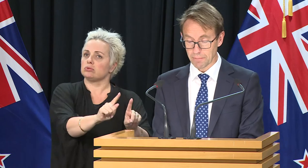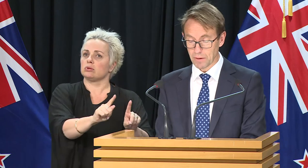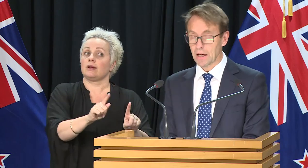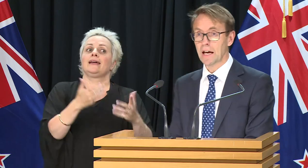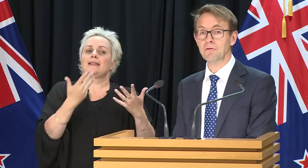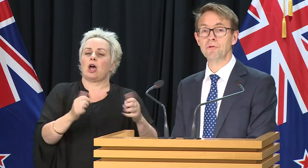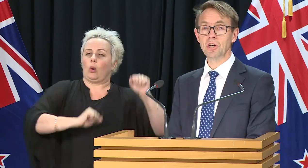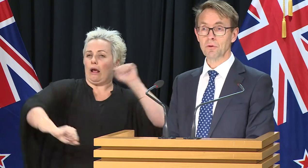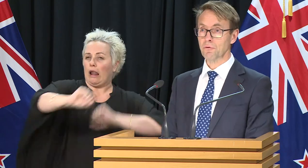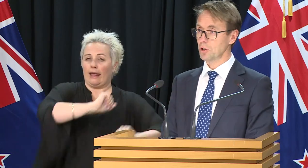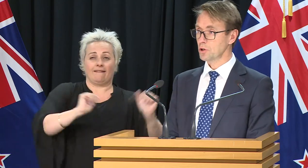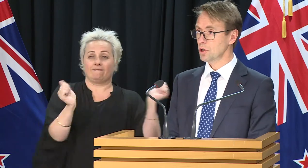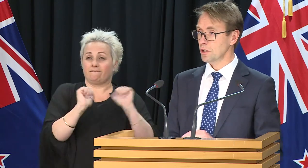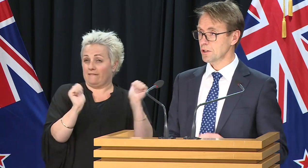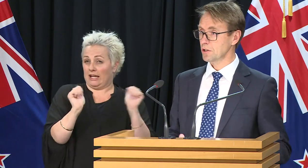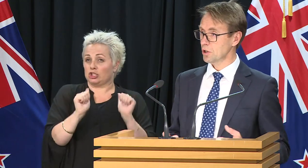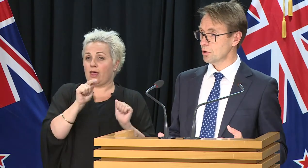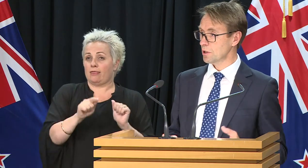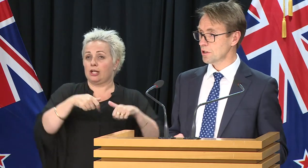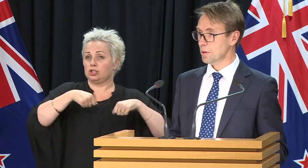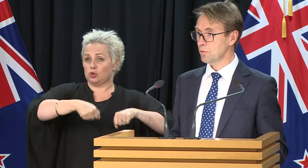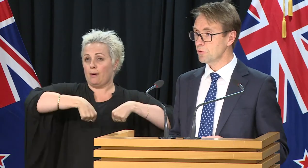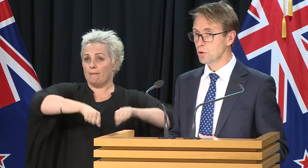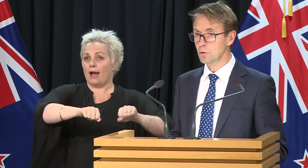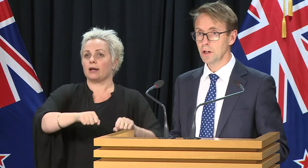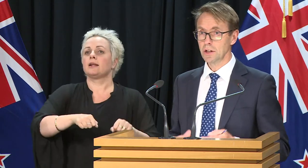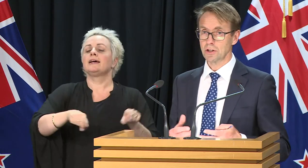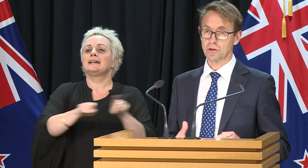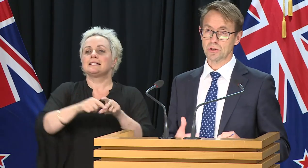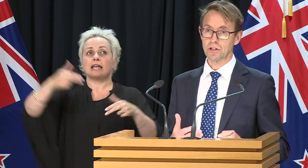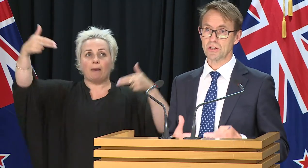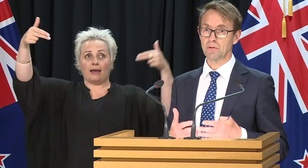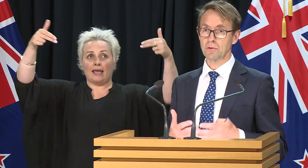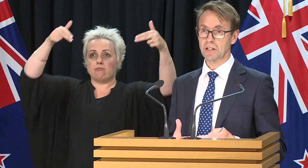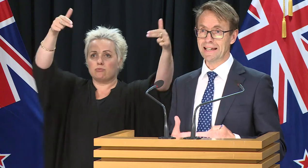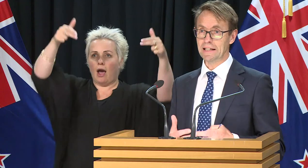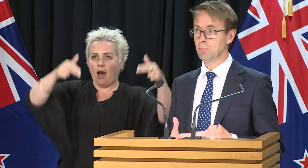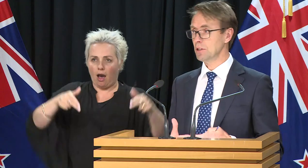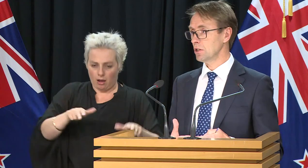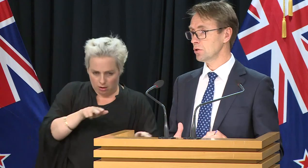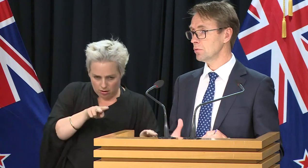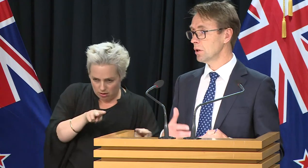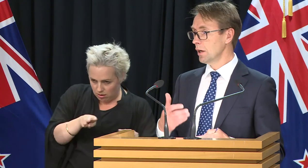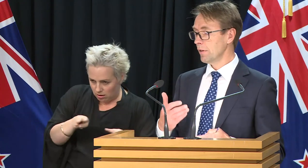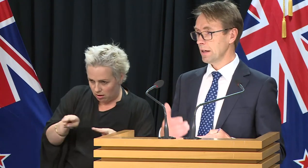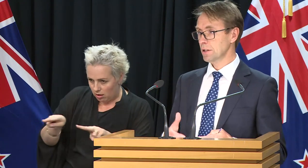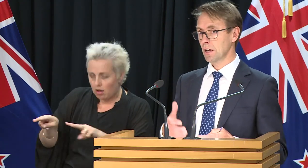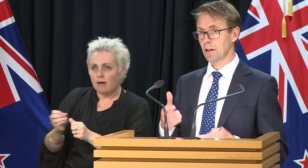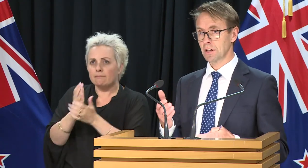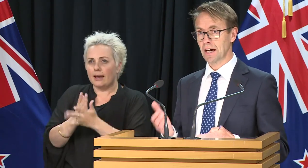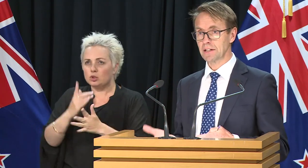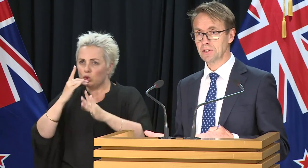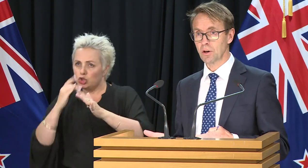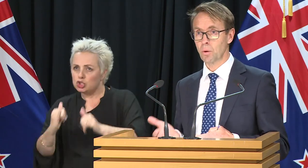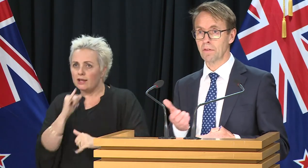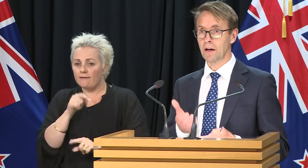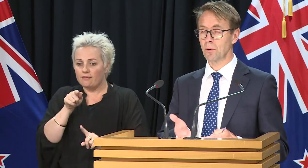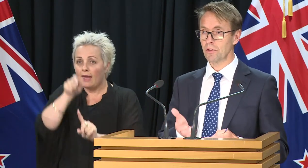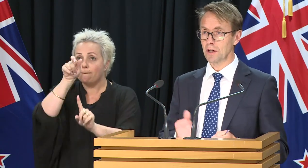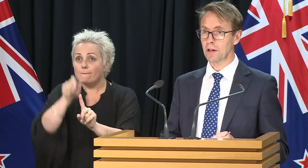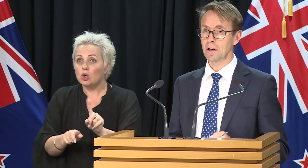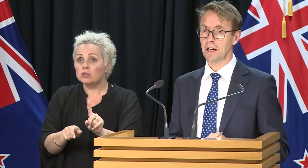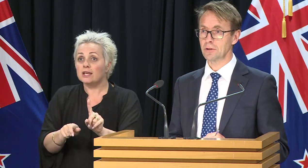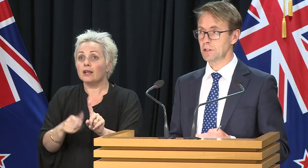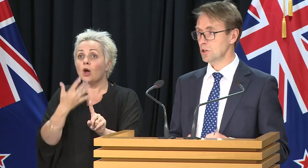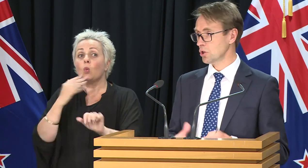deep cleaning and video footage is continuing to be reviewed just to assess if there is any potential that the case when they